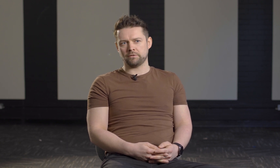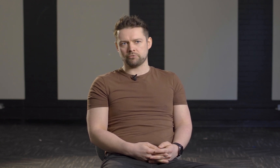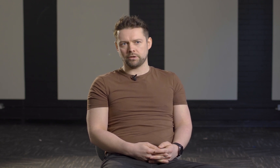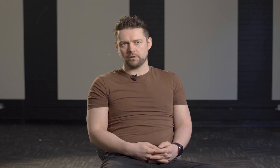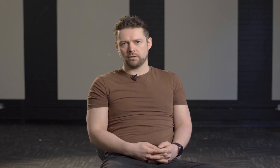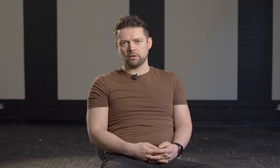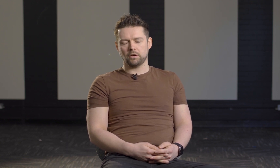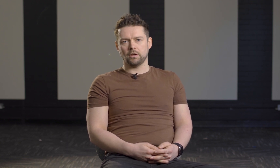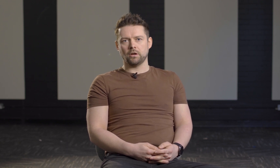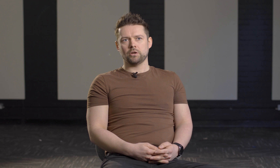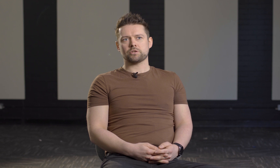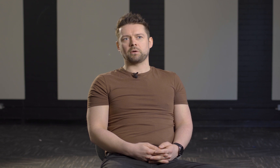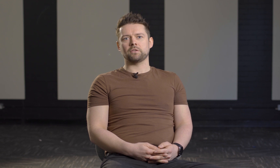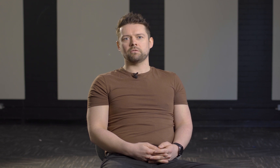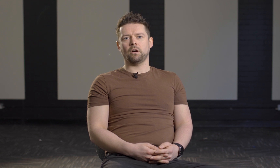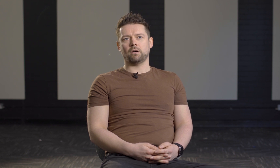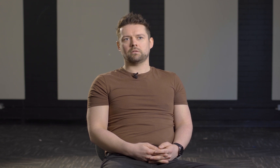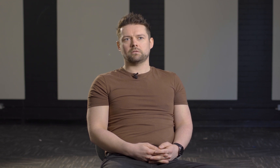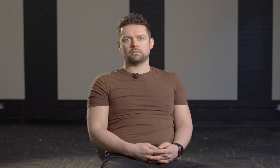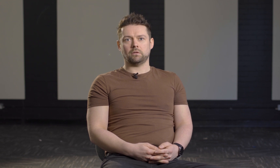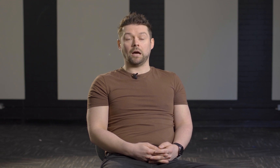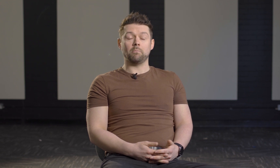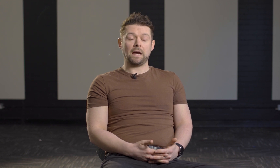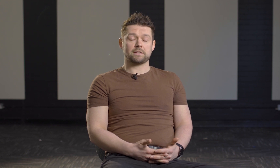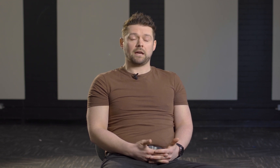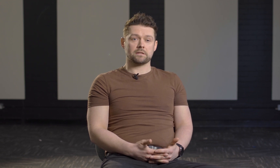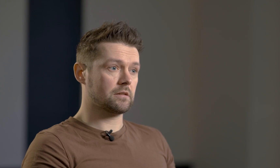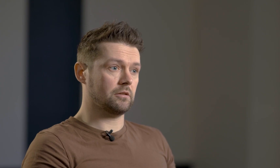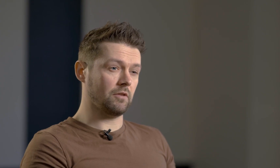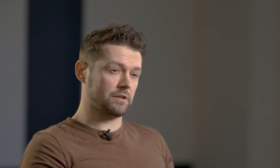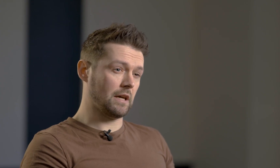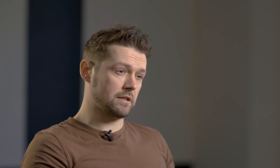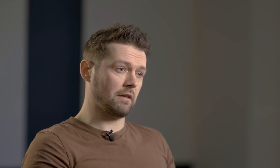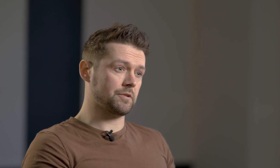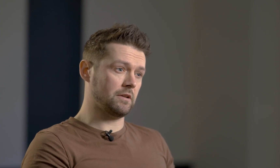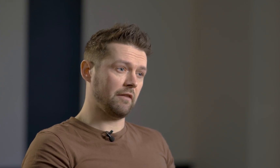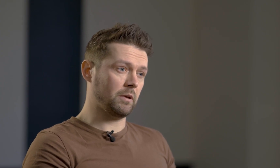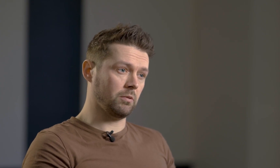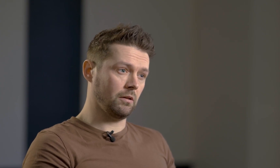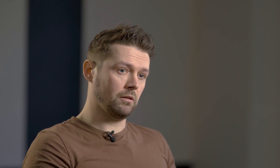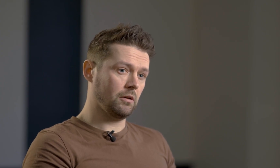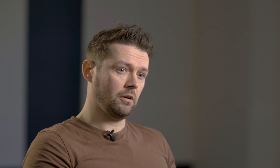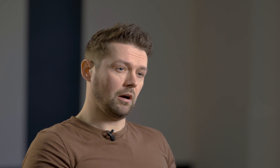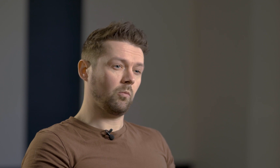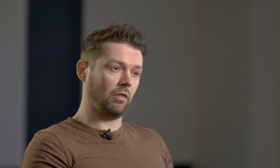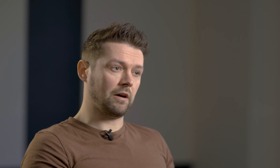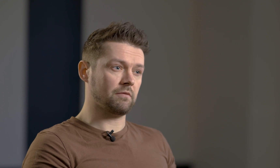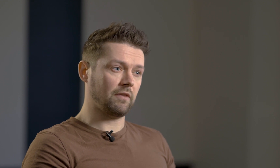1,500. So if you've got, at best case, you've got 60,000 deaf people and